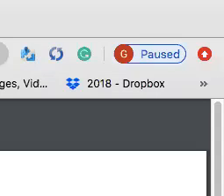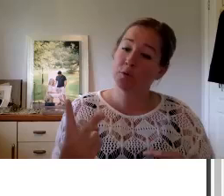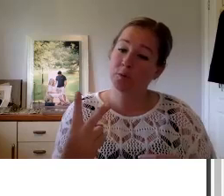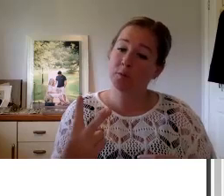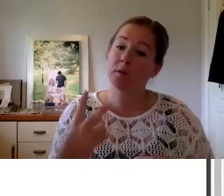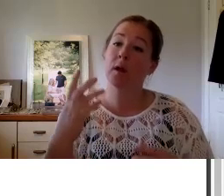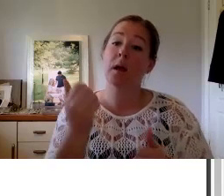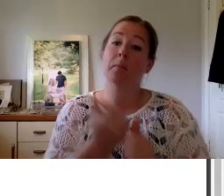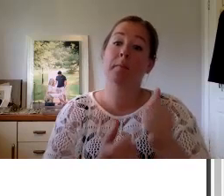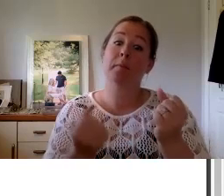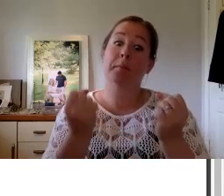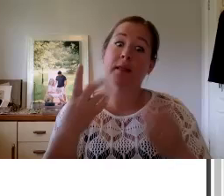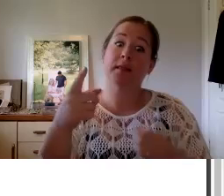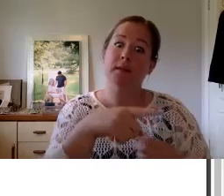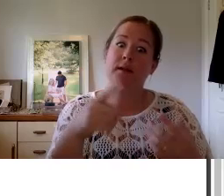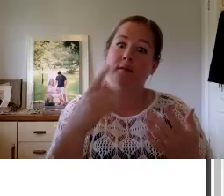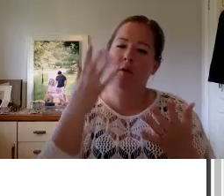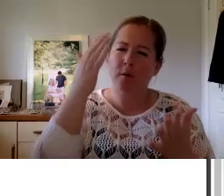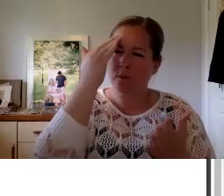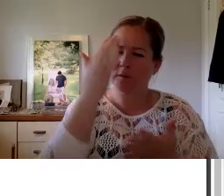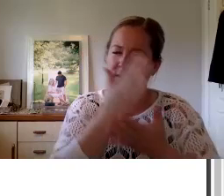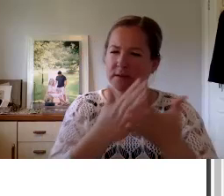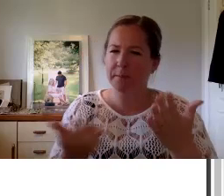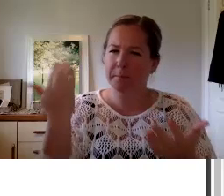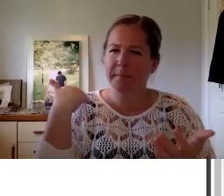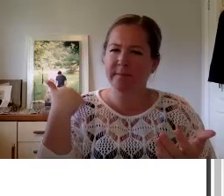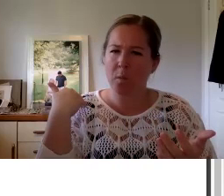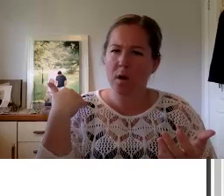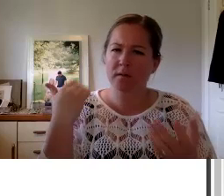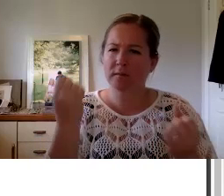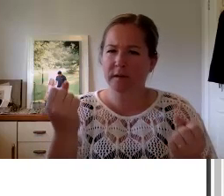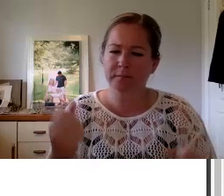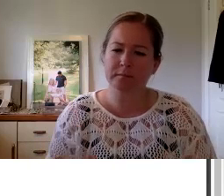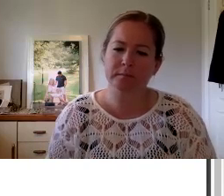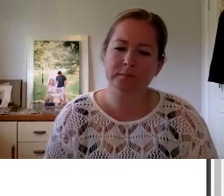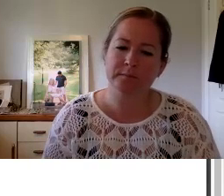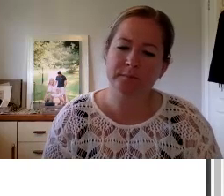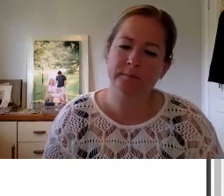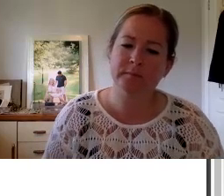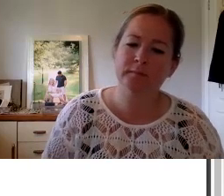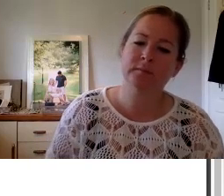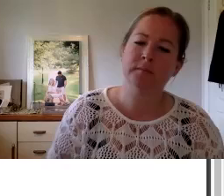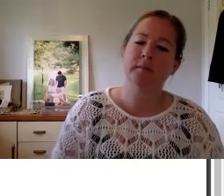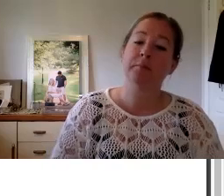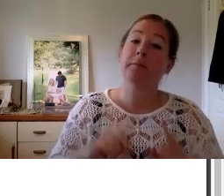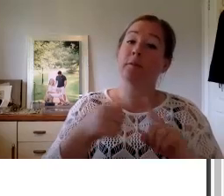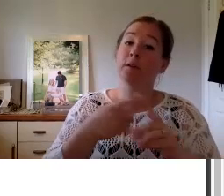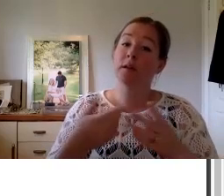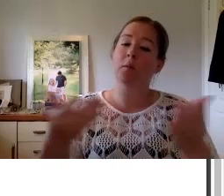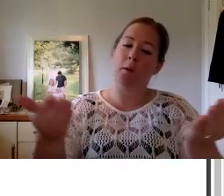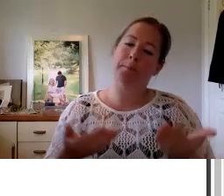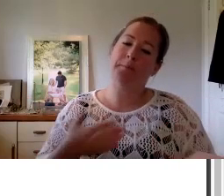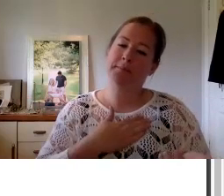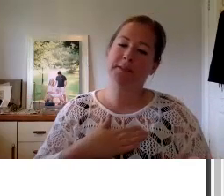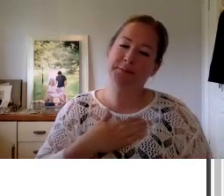Thank you, everyone, for having you. Thank you for many of you to want to be part of this part 2. How many have you practiced since